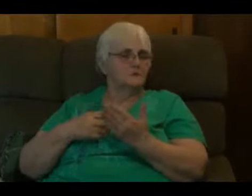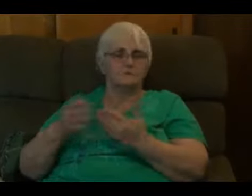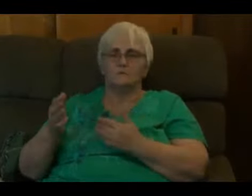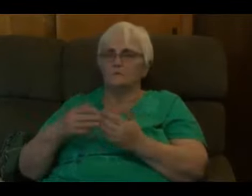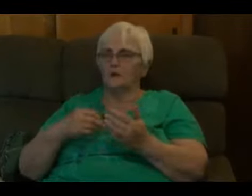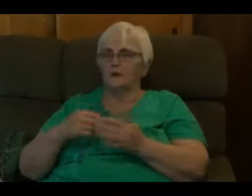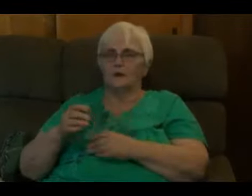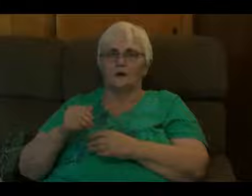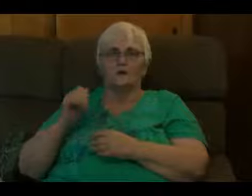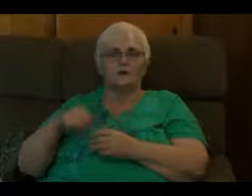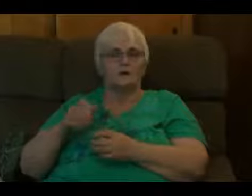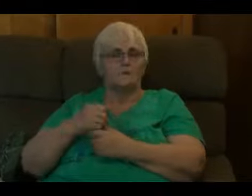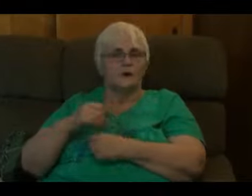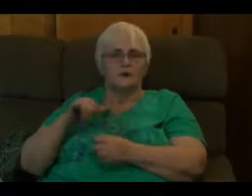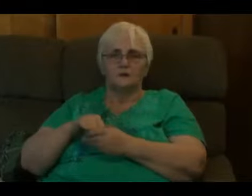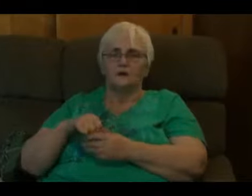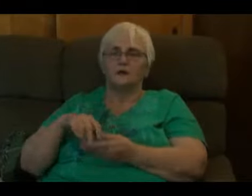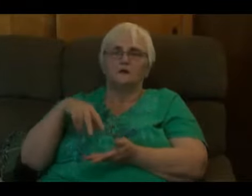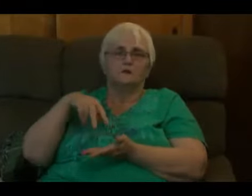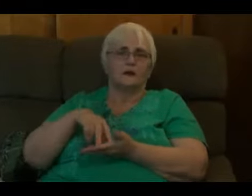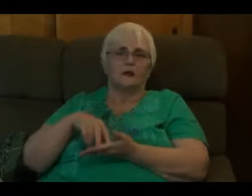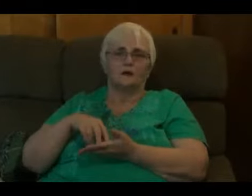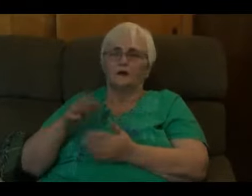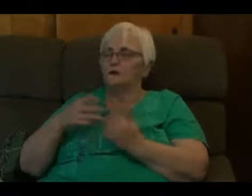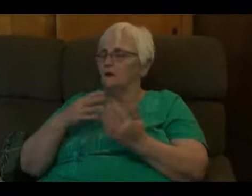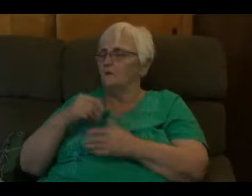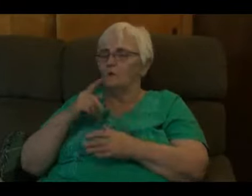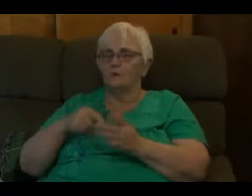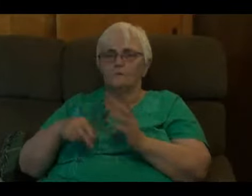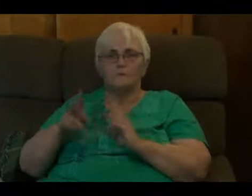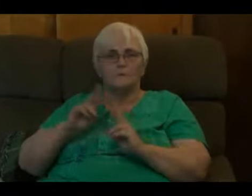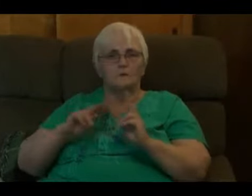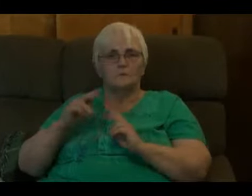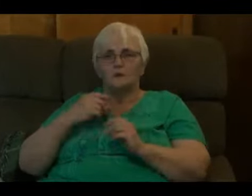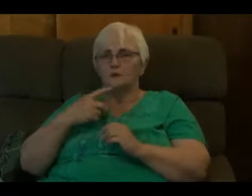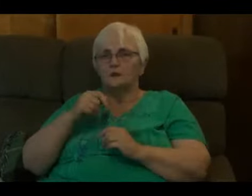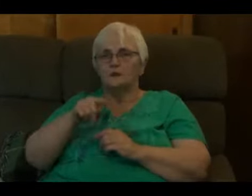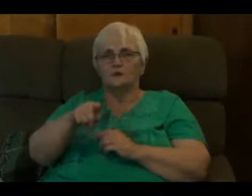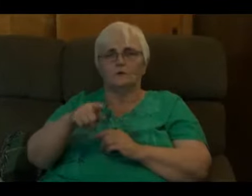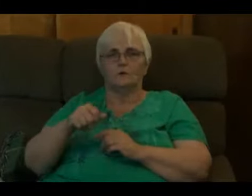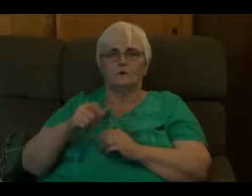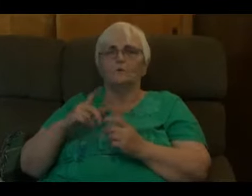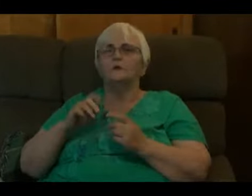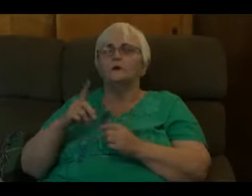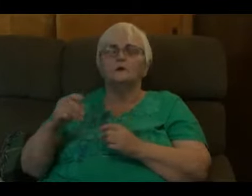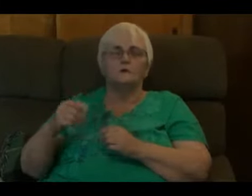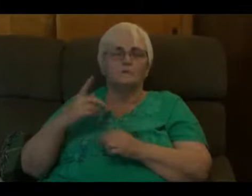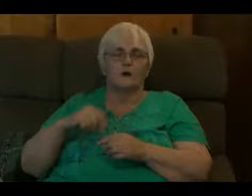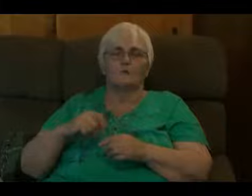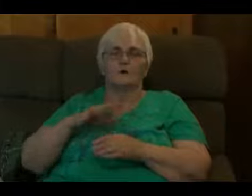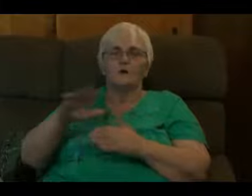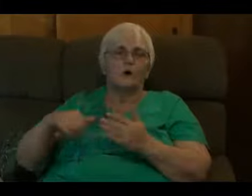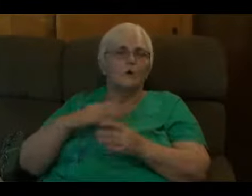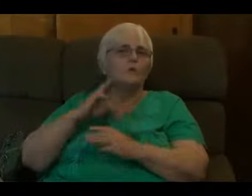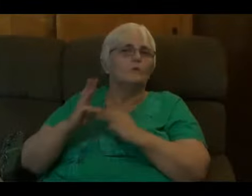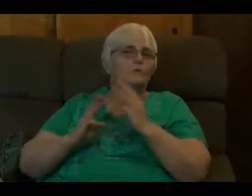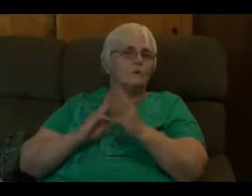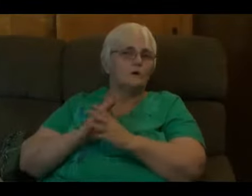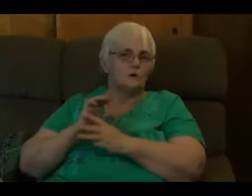Doesn't matter. You can make that stand no matter what people are saying to you. No matter what they're doing. No matter what the whole world's doing. Hebrews